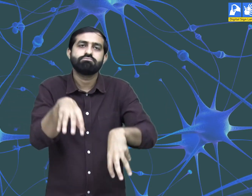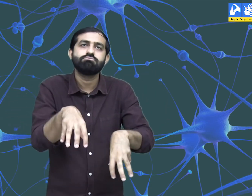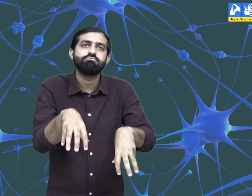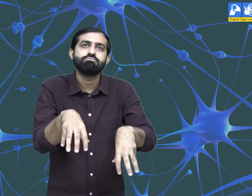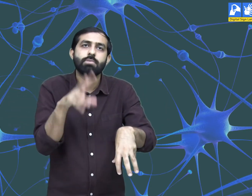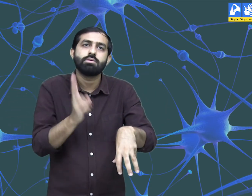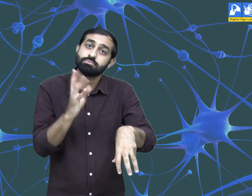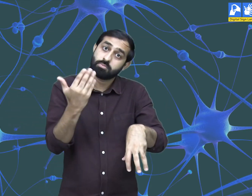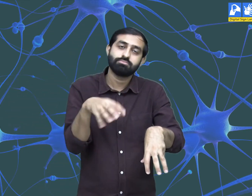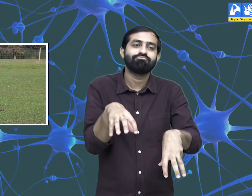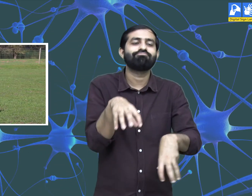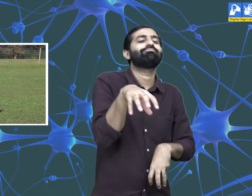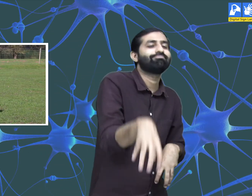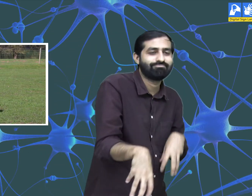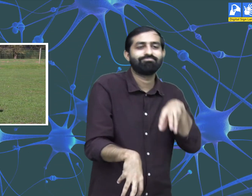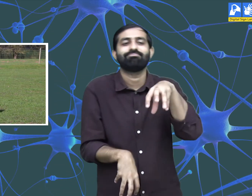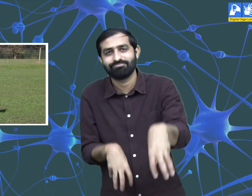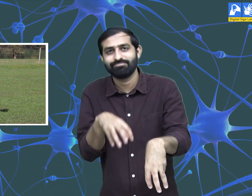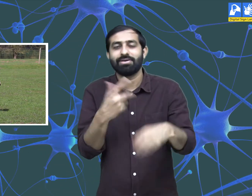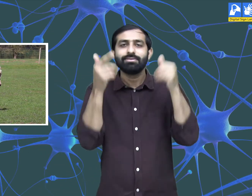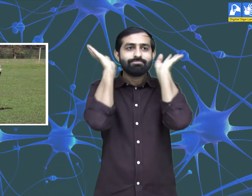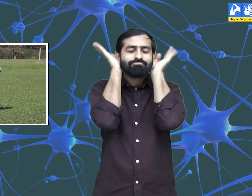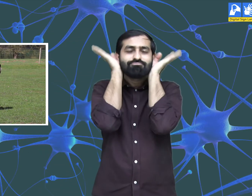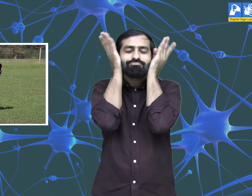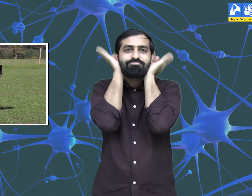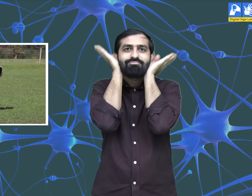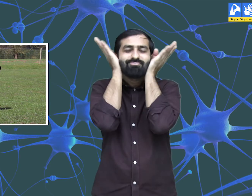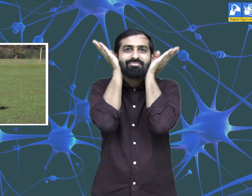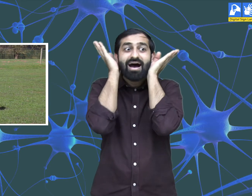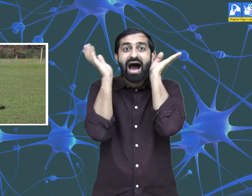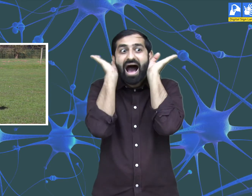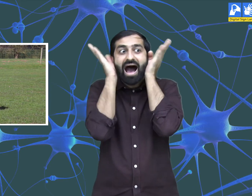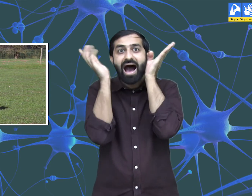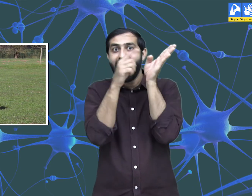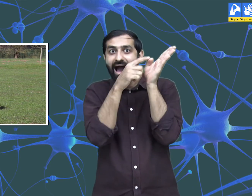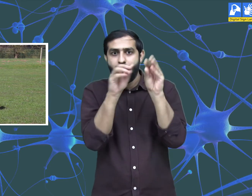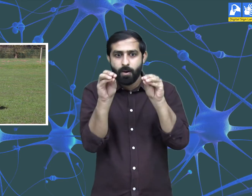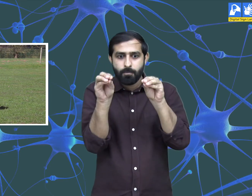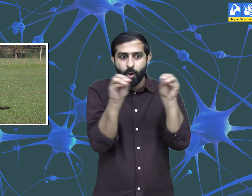animals don't stand firmly in a place. They move their body here and there.